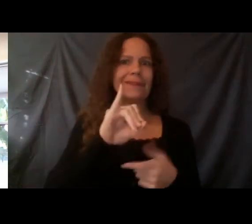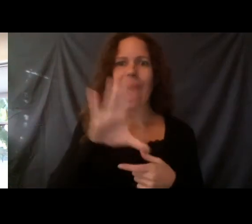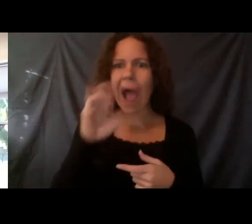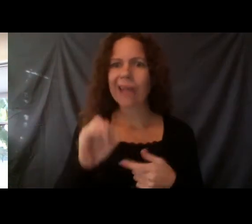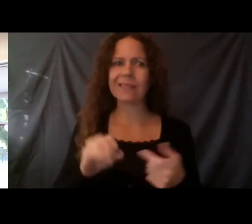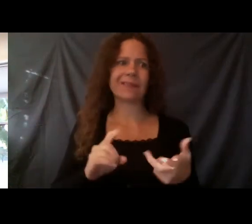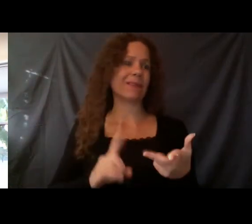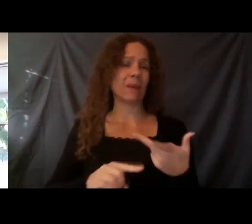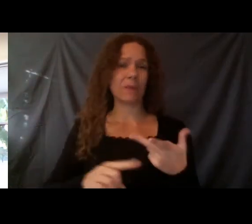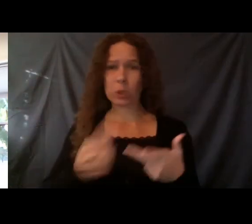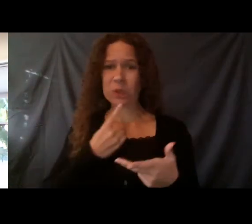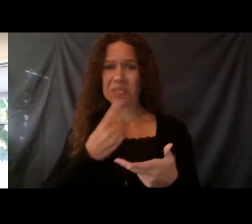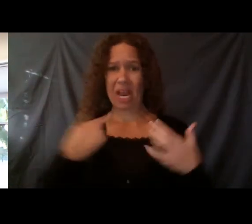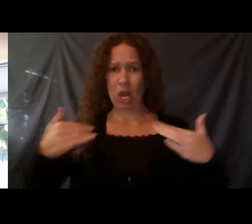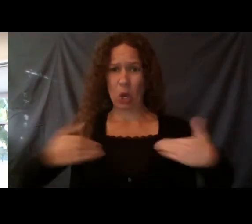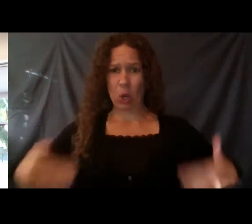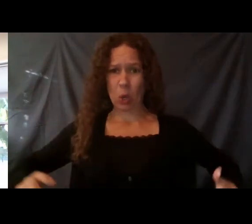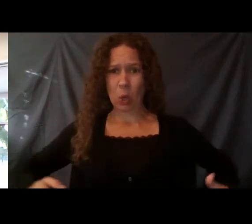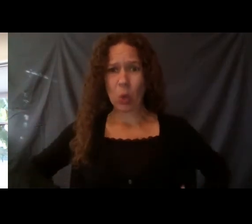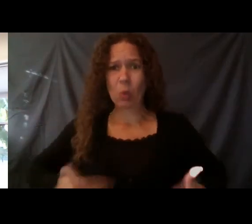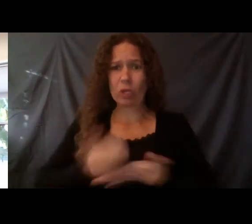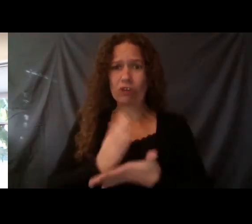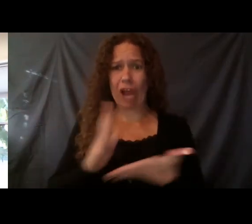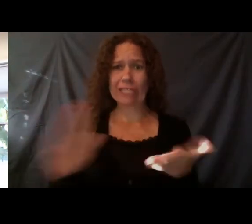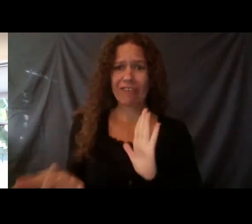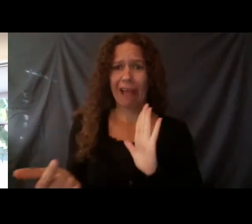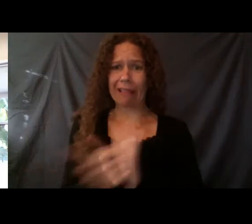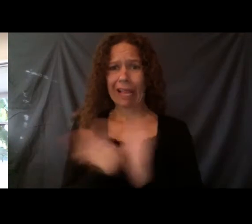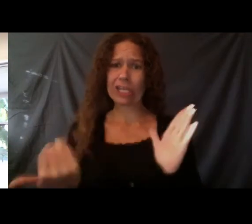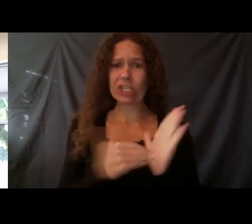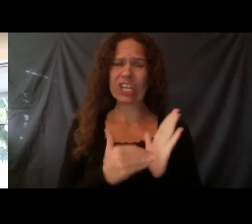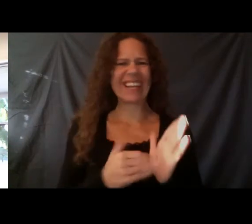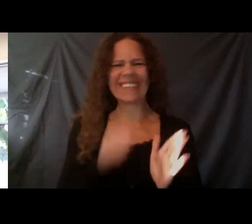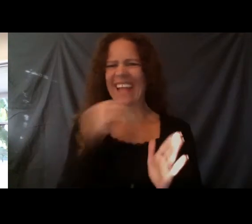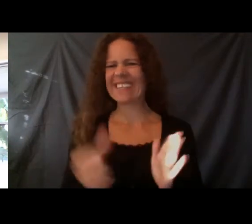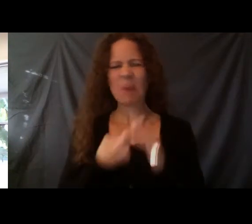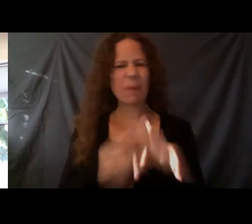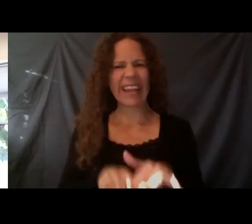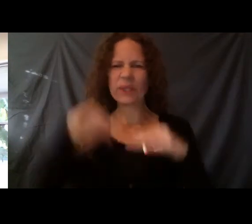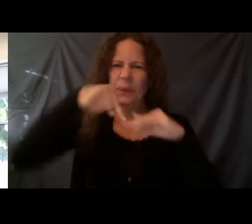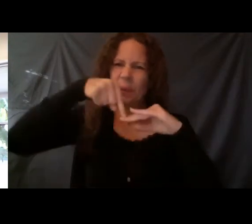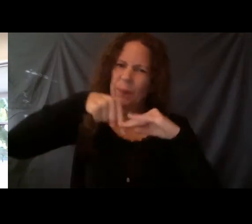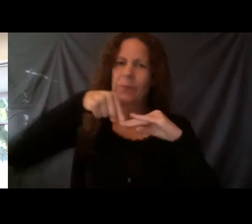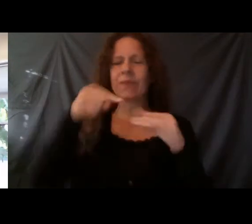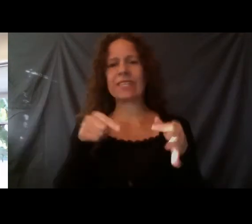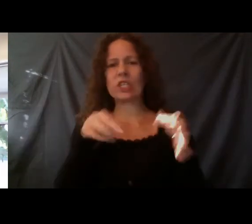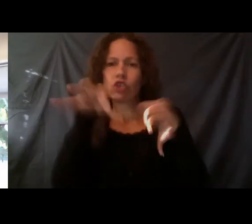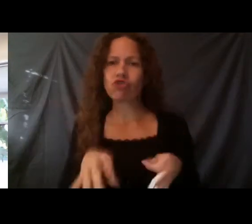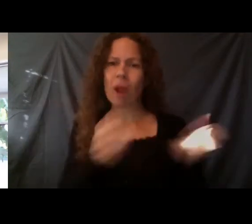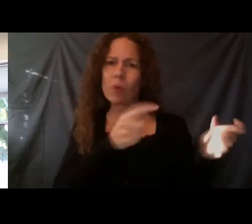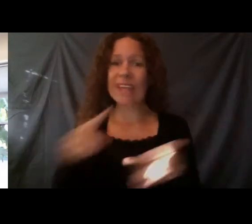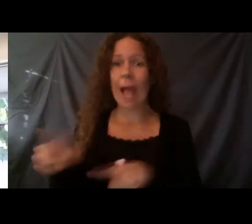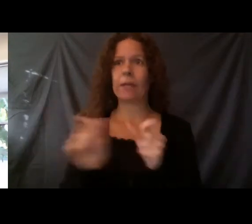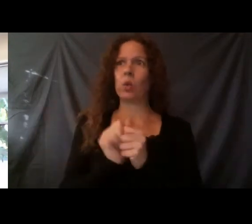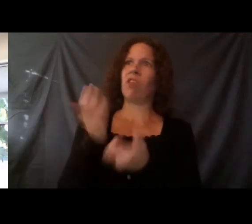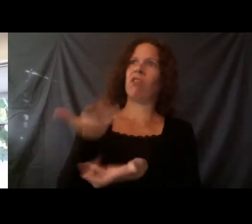doesn't even begin to accurately describe what that administration has done to our families. So we must keep